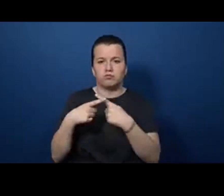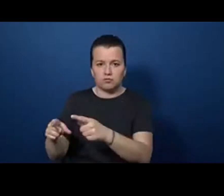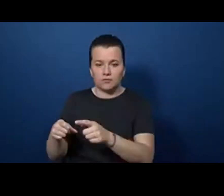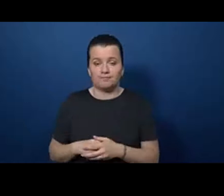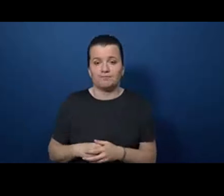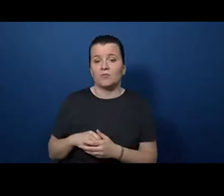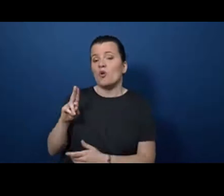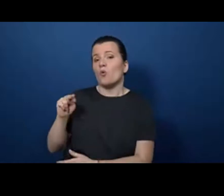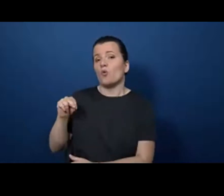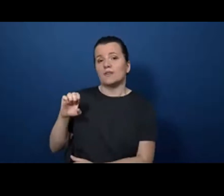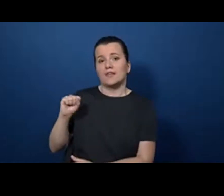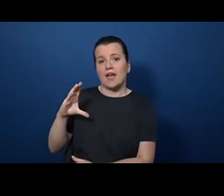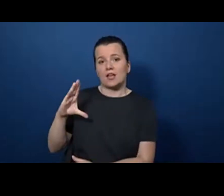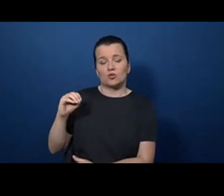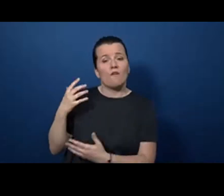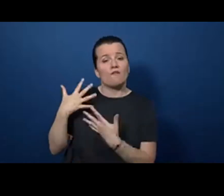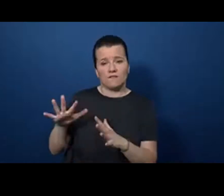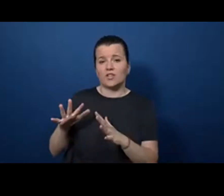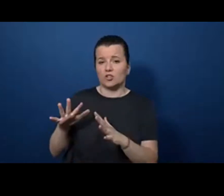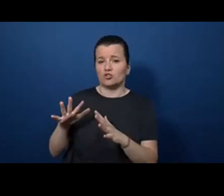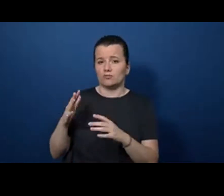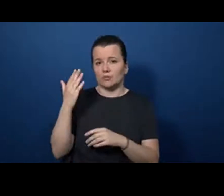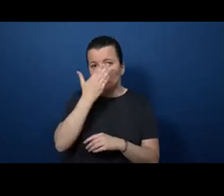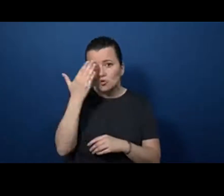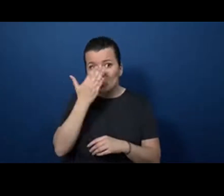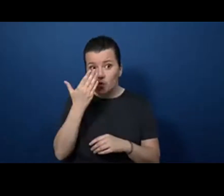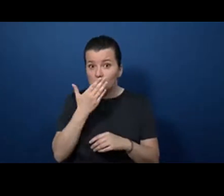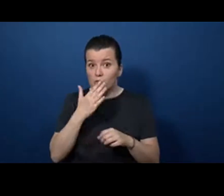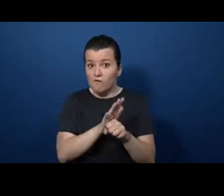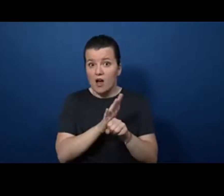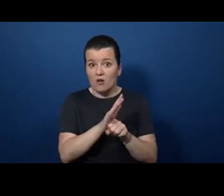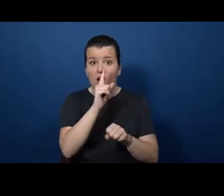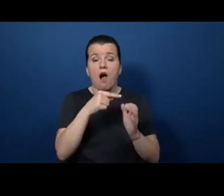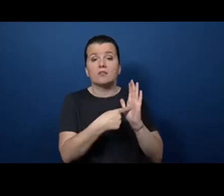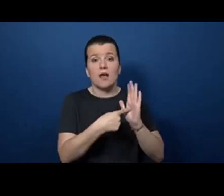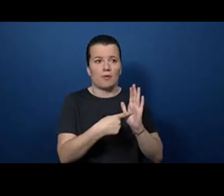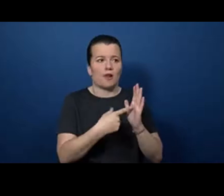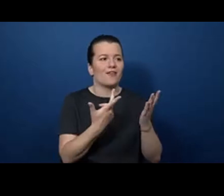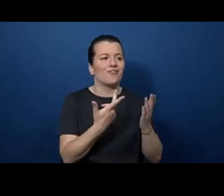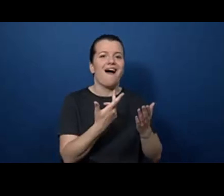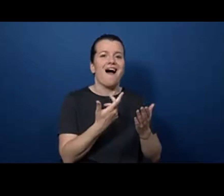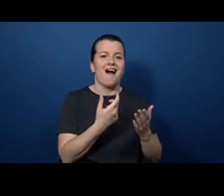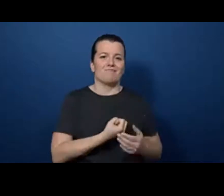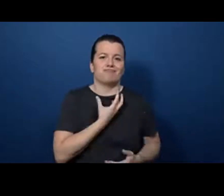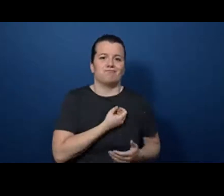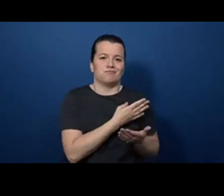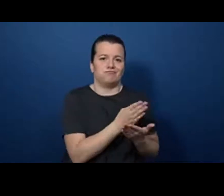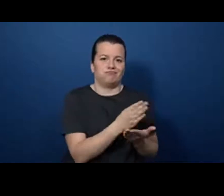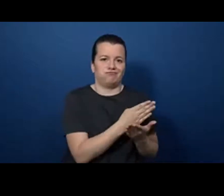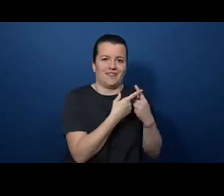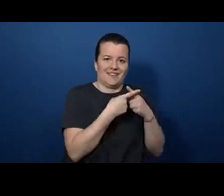to focus on school violence based on sexual orientation and gender identity and expression, showing